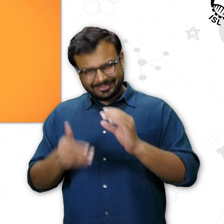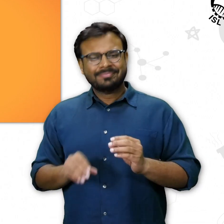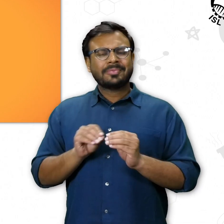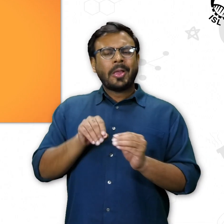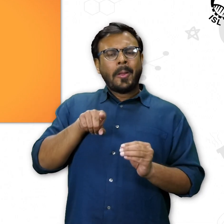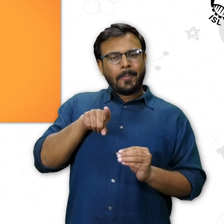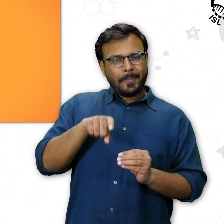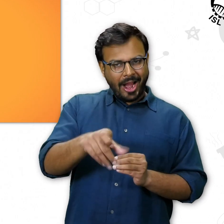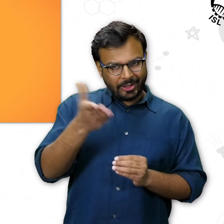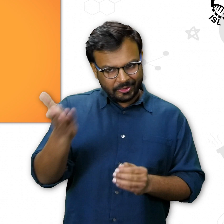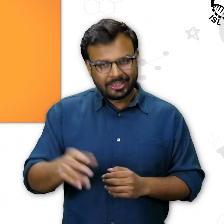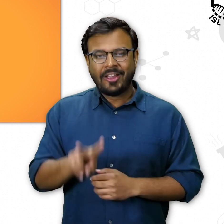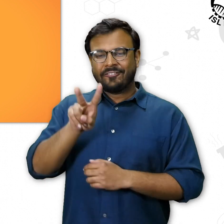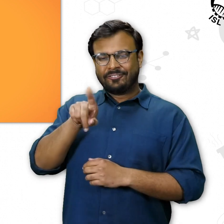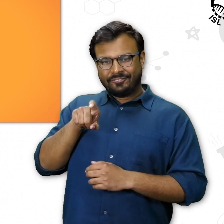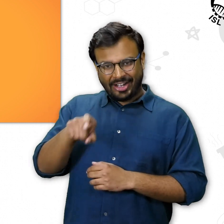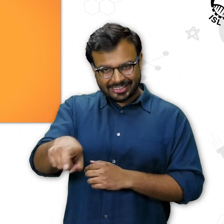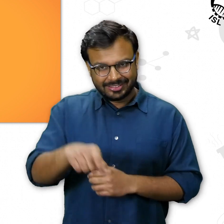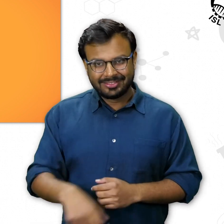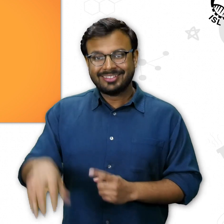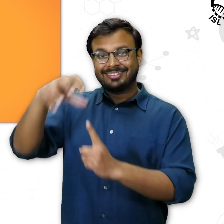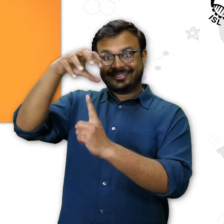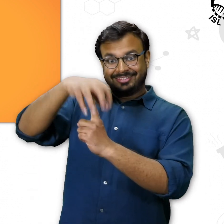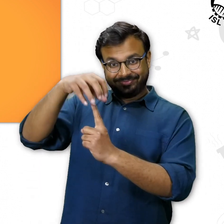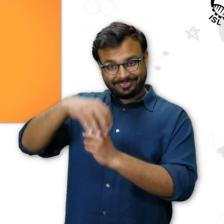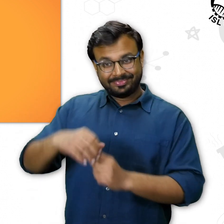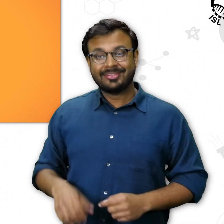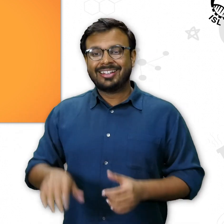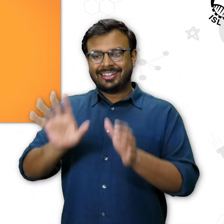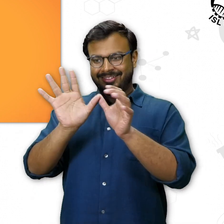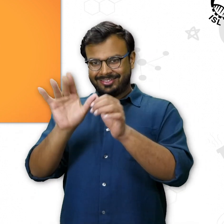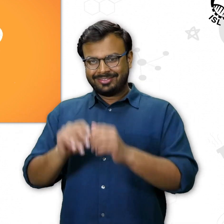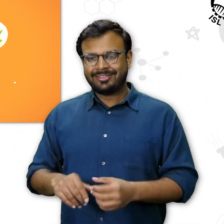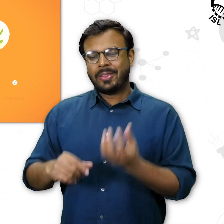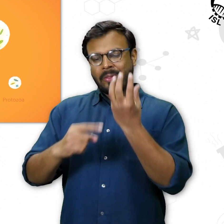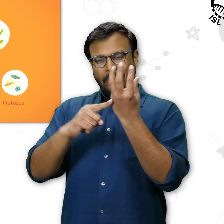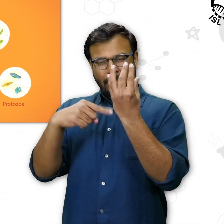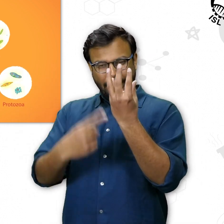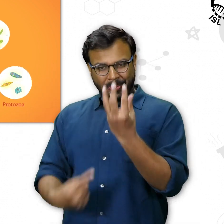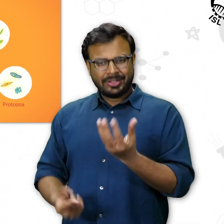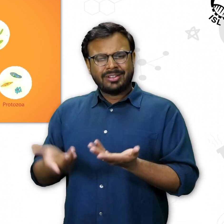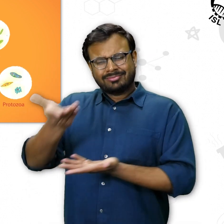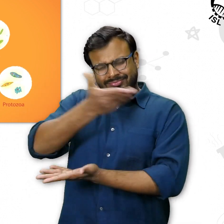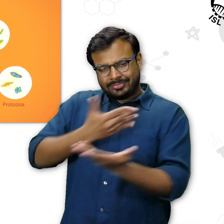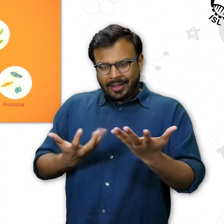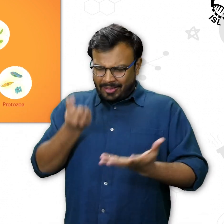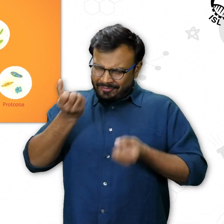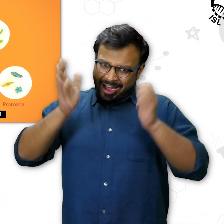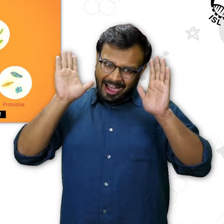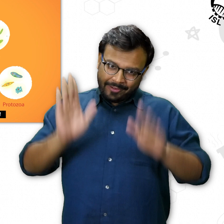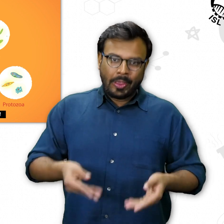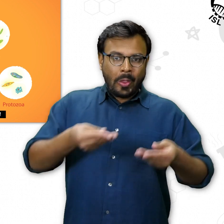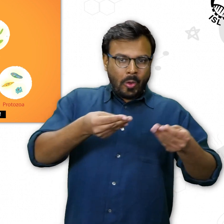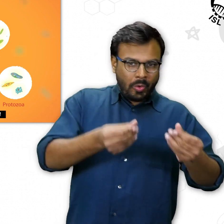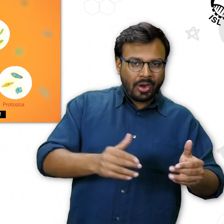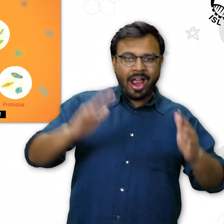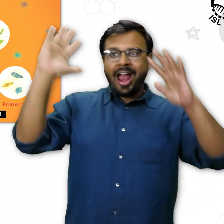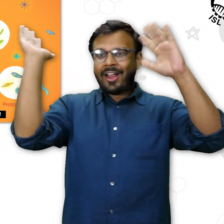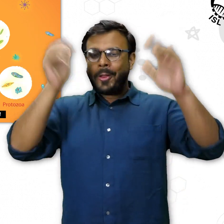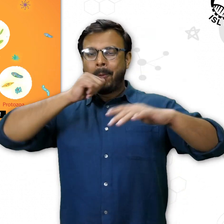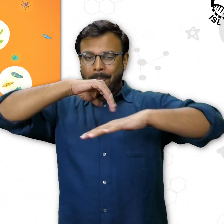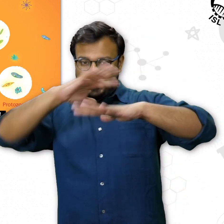Microorganisms or microbes such as bacteria, viruses, fungi, algae and protozoa are found around us in